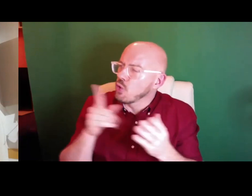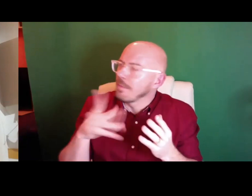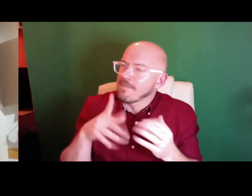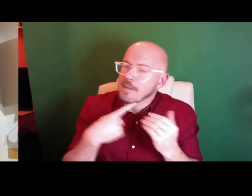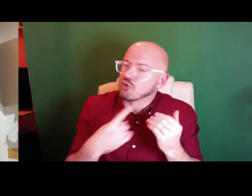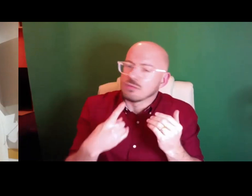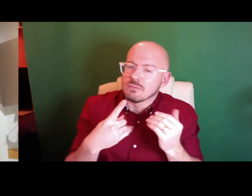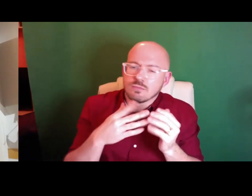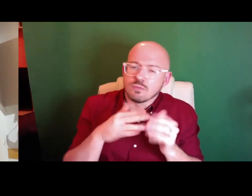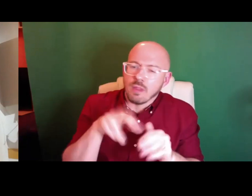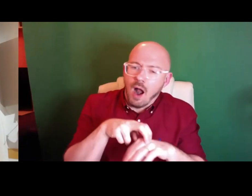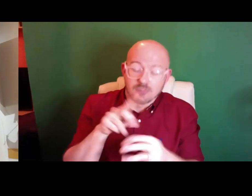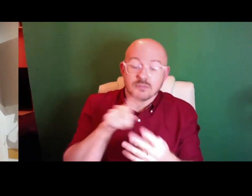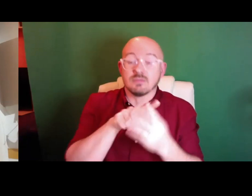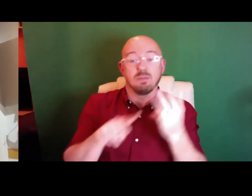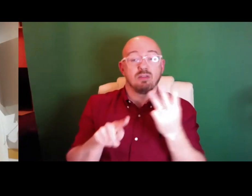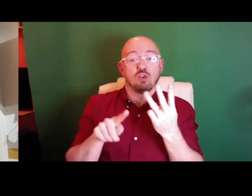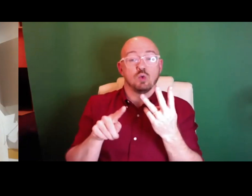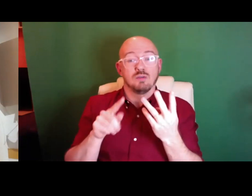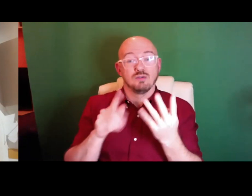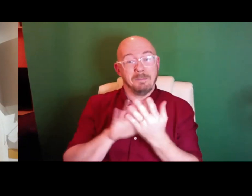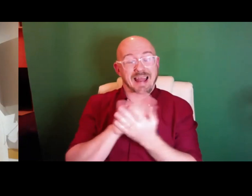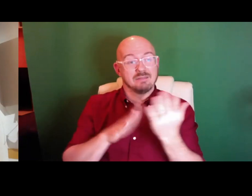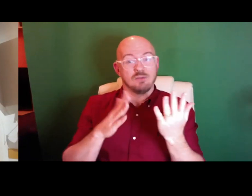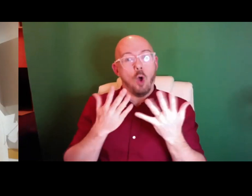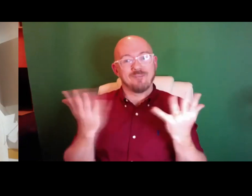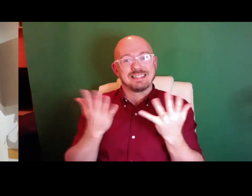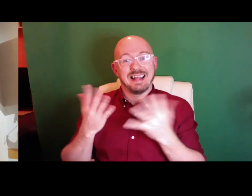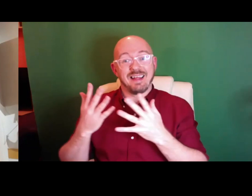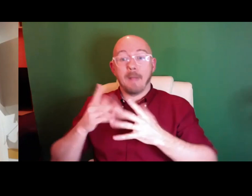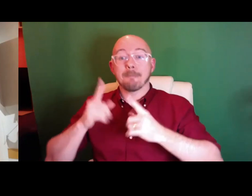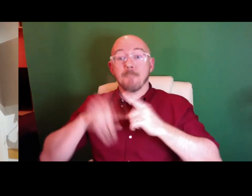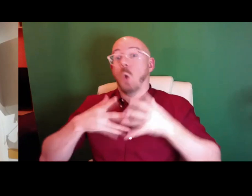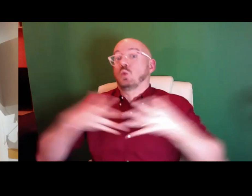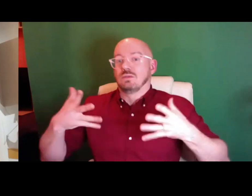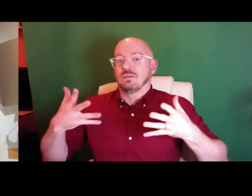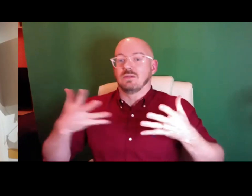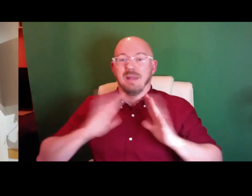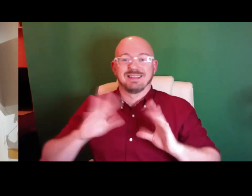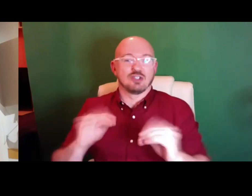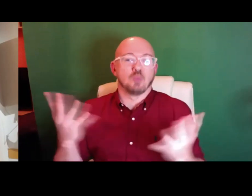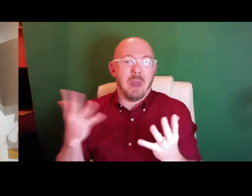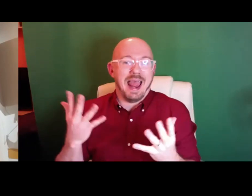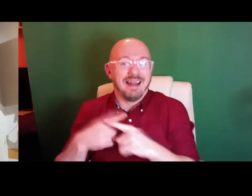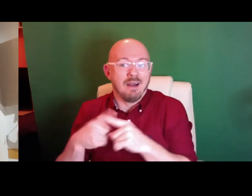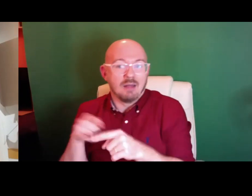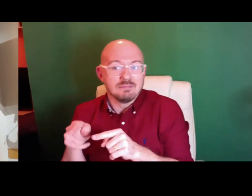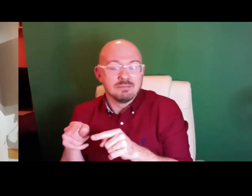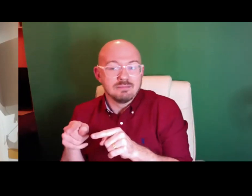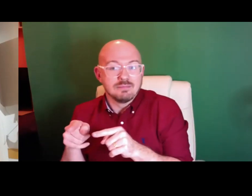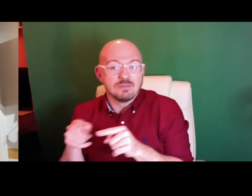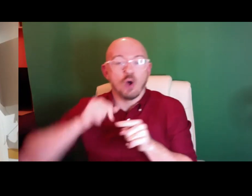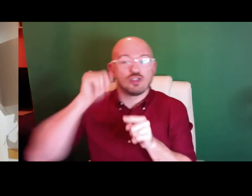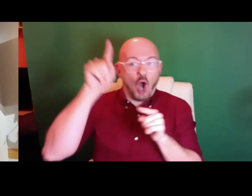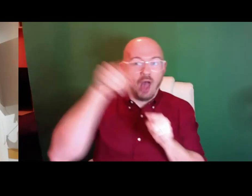ABSLTA members are in England, and I'm not sure how many in Northern Ireland. They didn't mention specifically. So obviously, if we